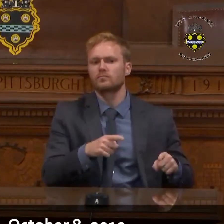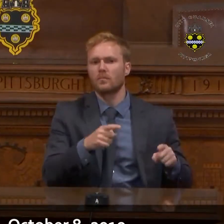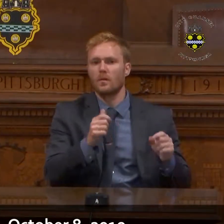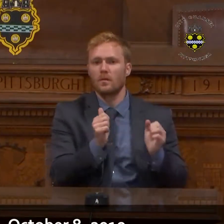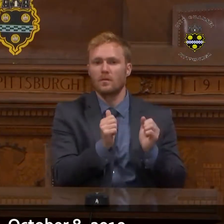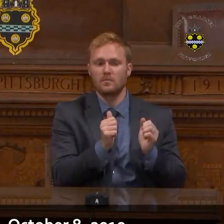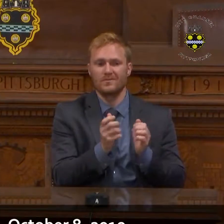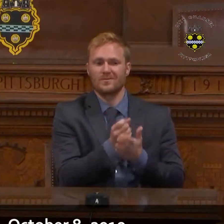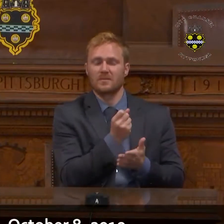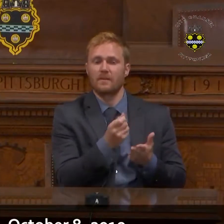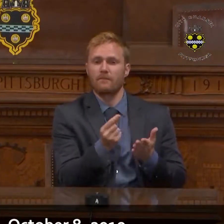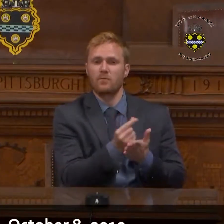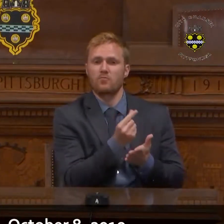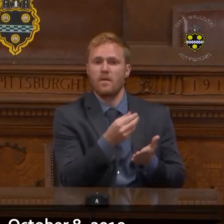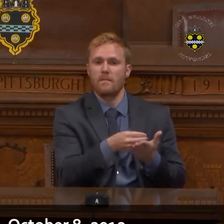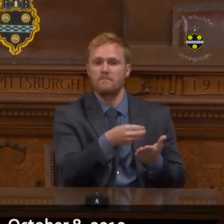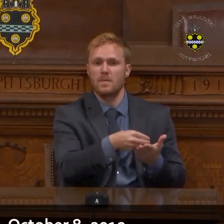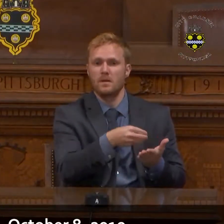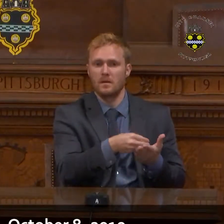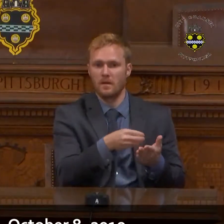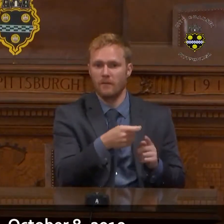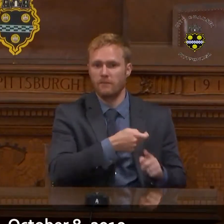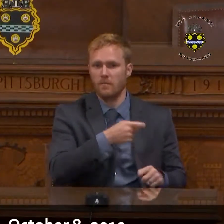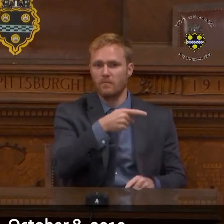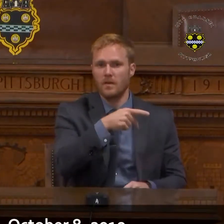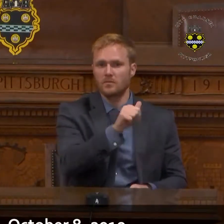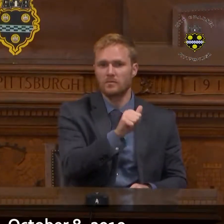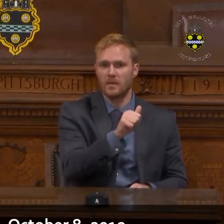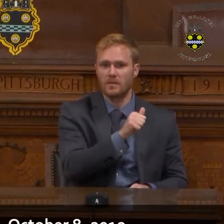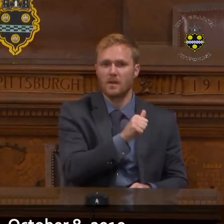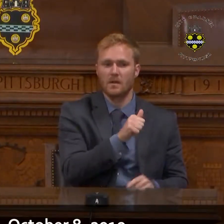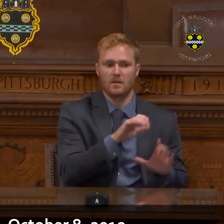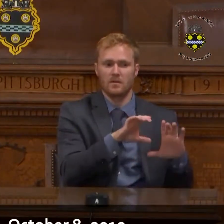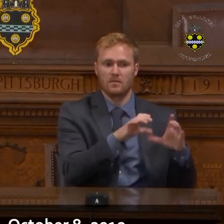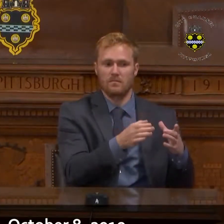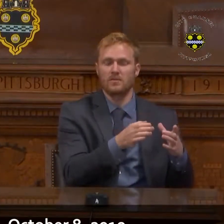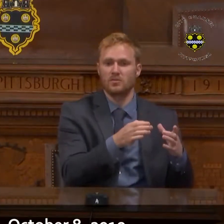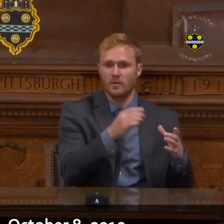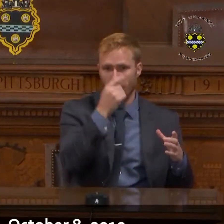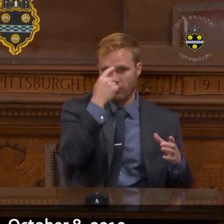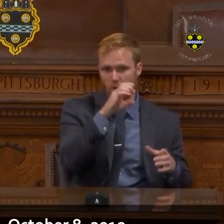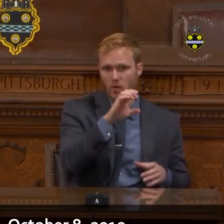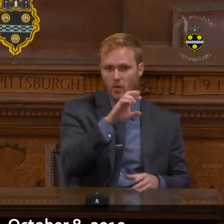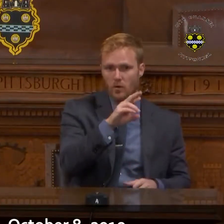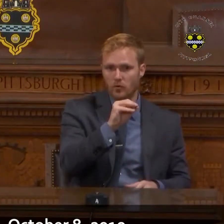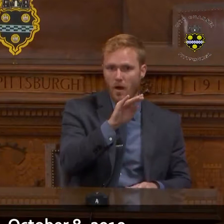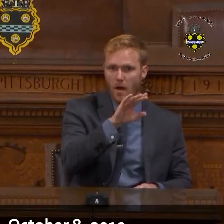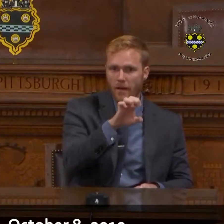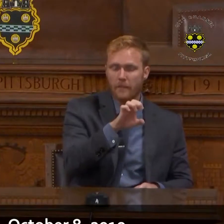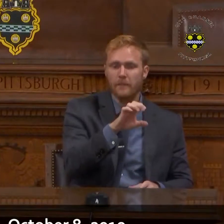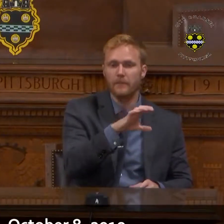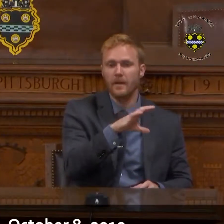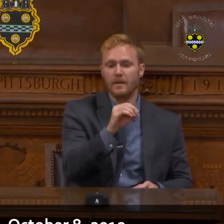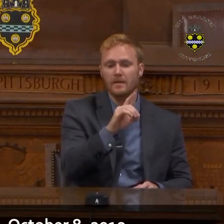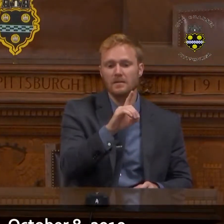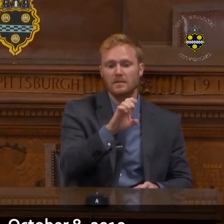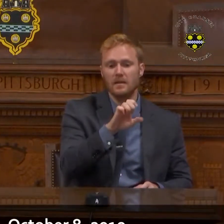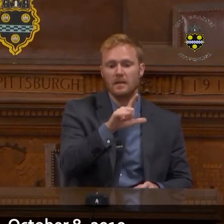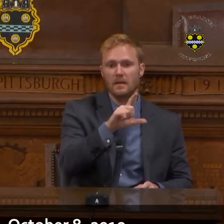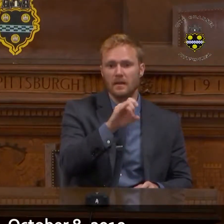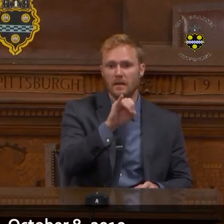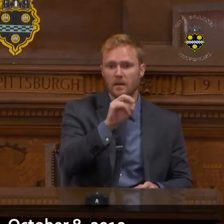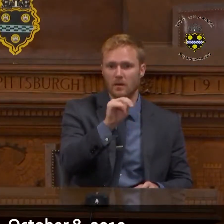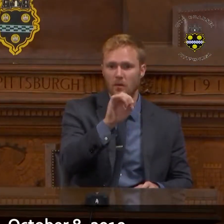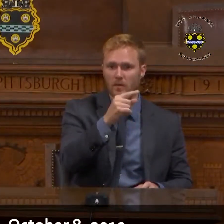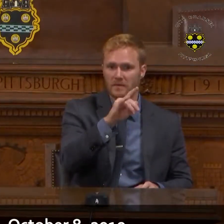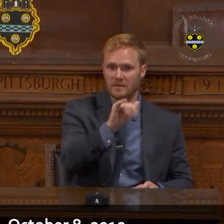to receive grant funding from the Pennsylvania Commission on Crime and Delinquencies Gun Violence